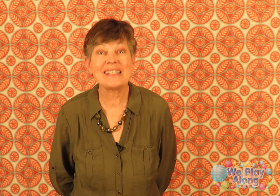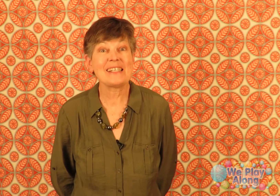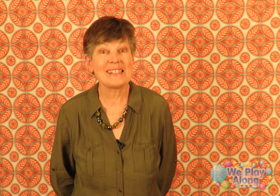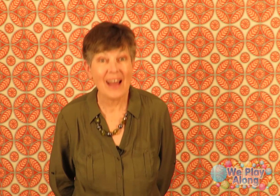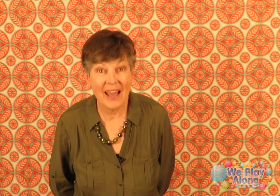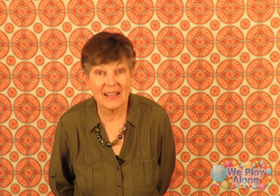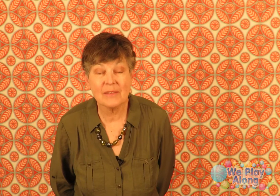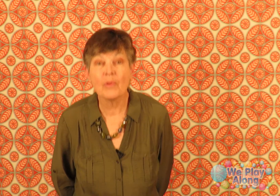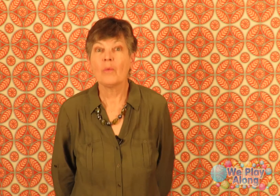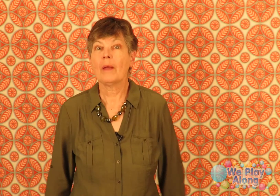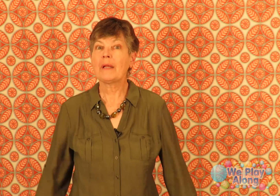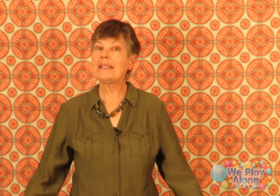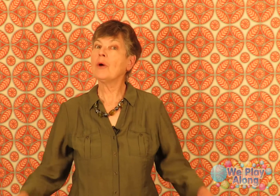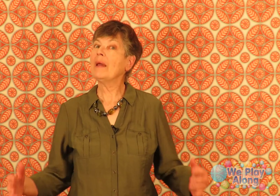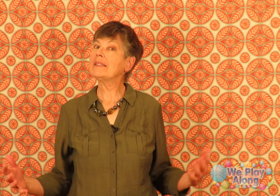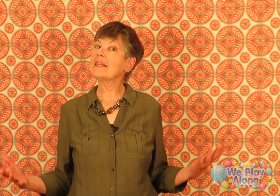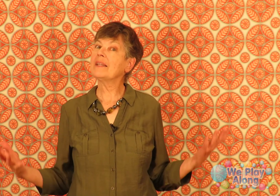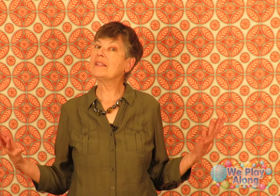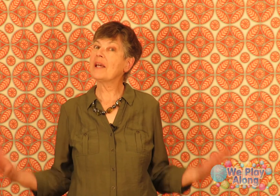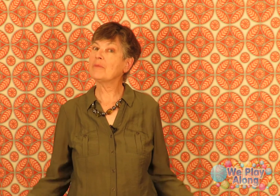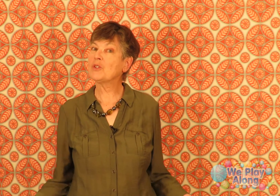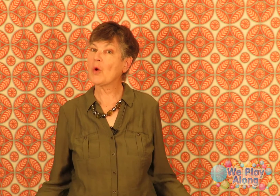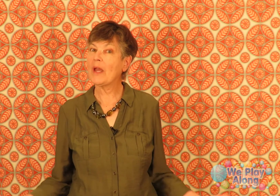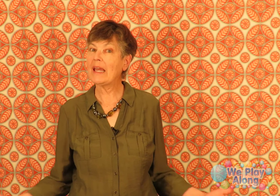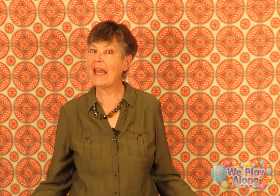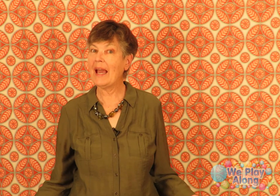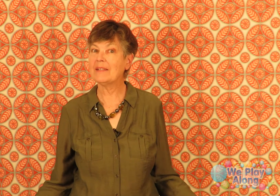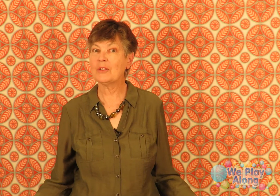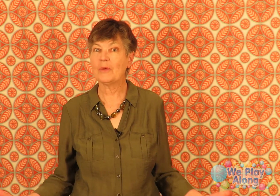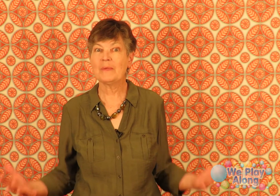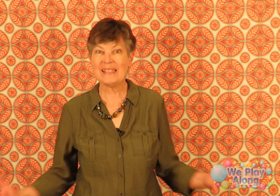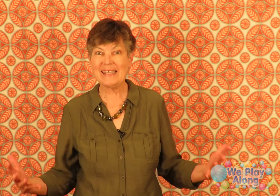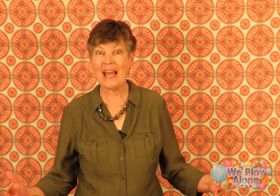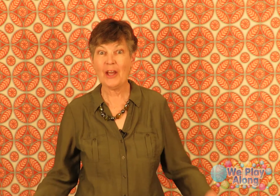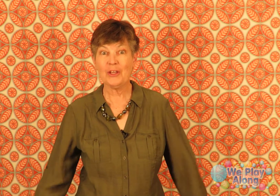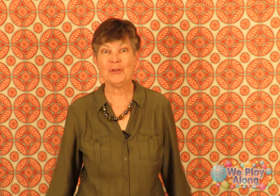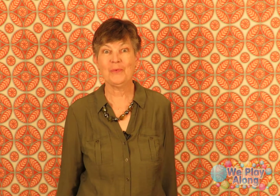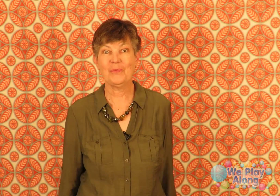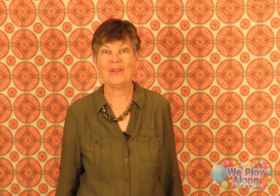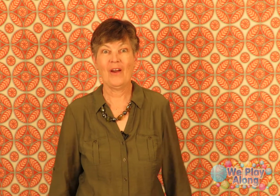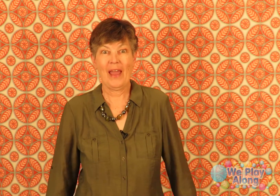the signs? Well, I'm going to tell basically the same story again, so let's see how you do. Okay.